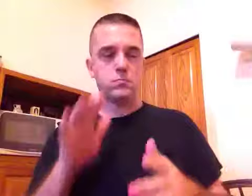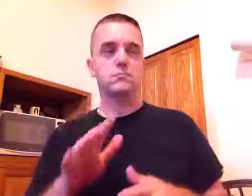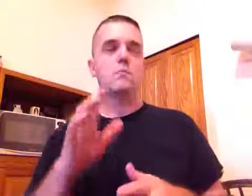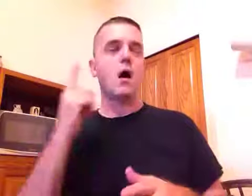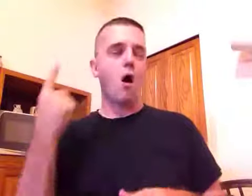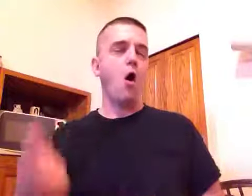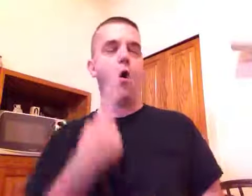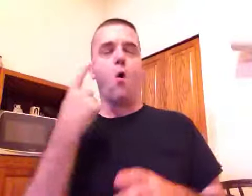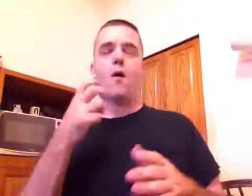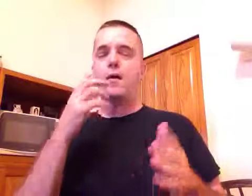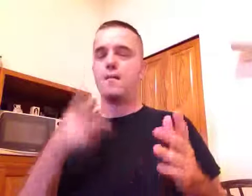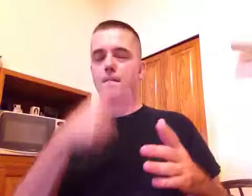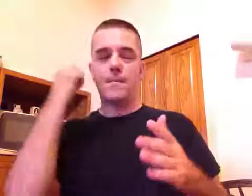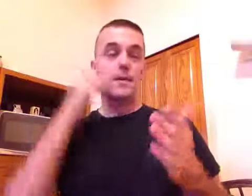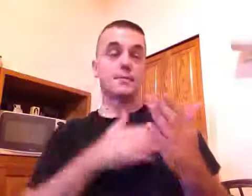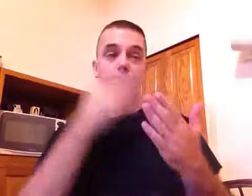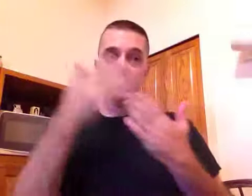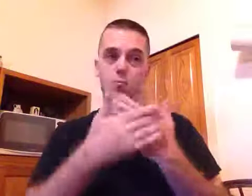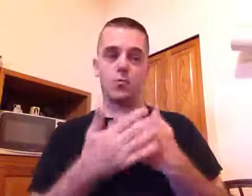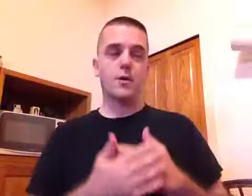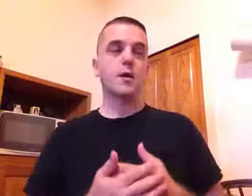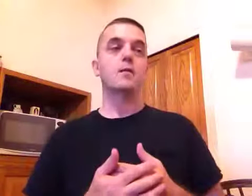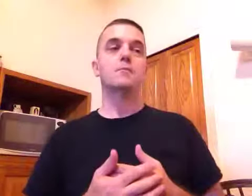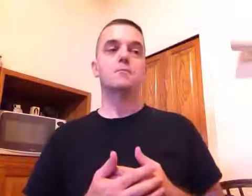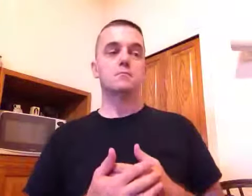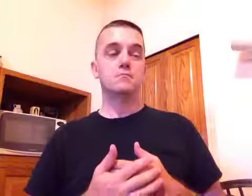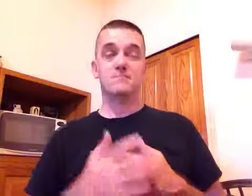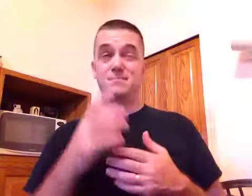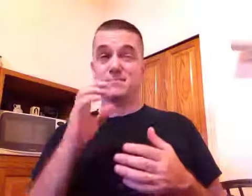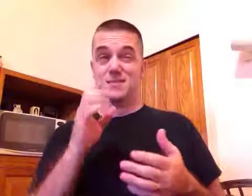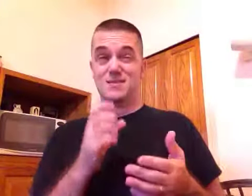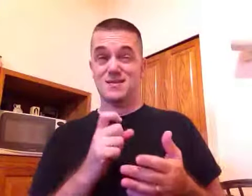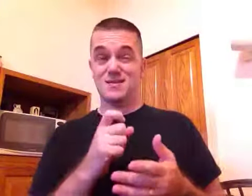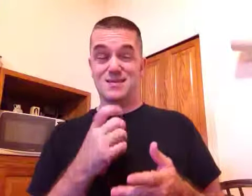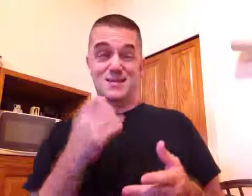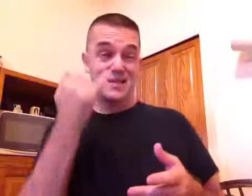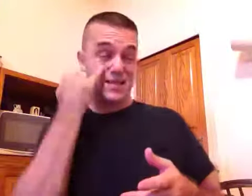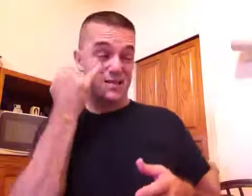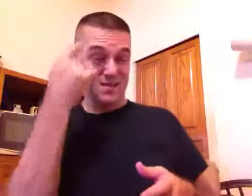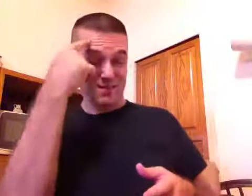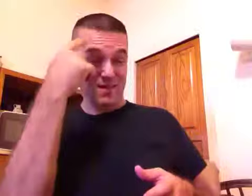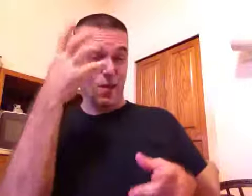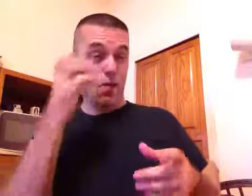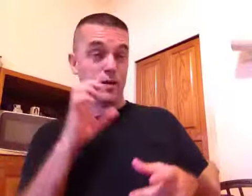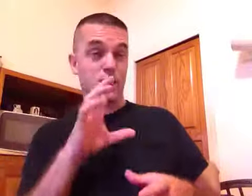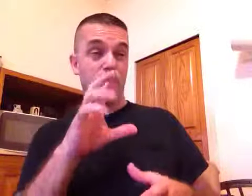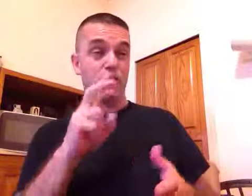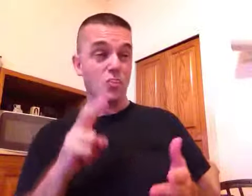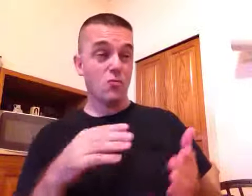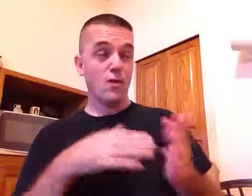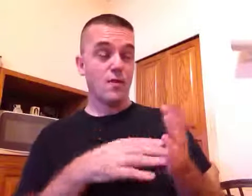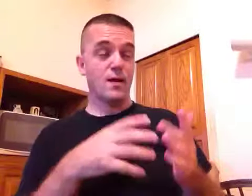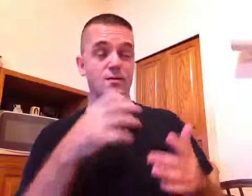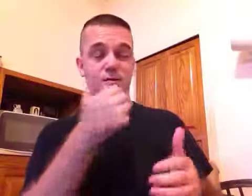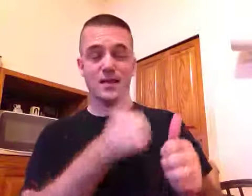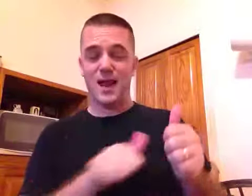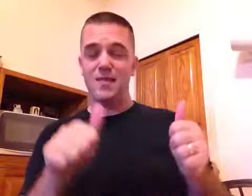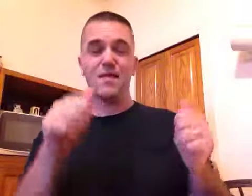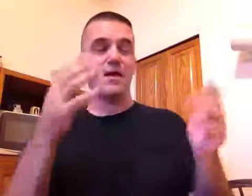better program. And so the chances of me giving someone $3,000 up front to do anything of this type is